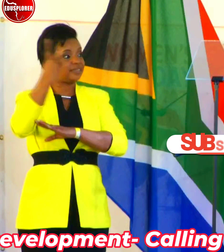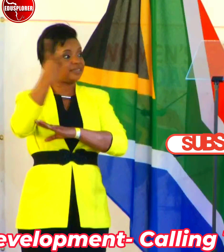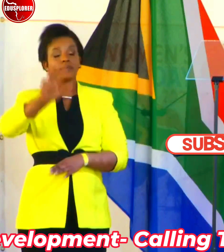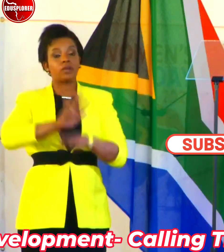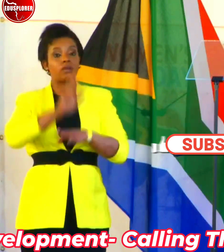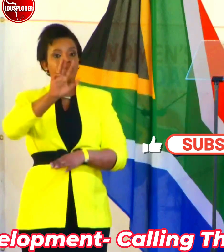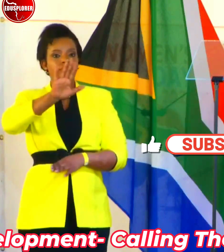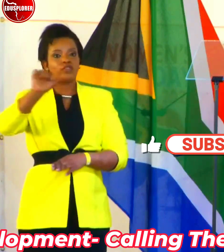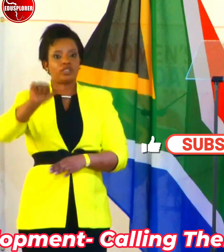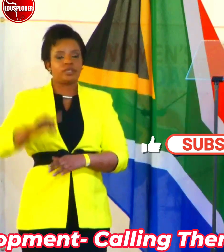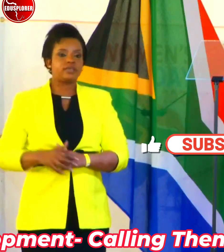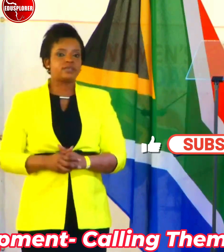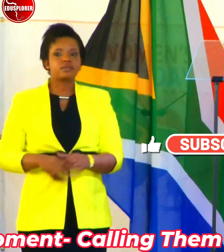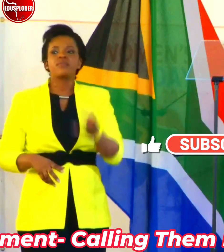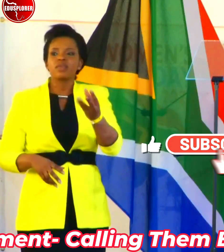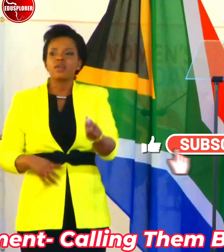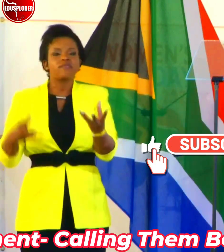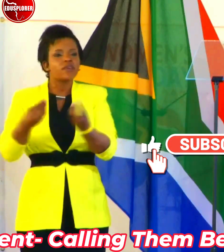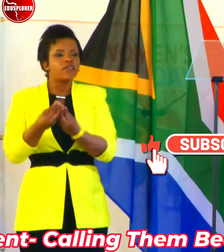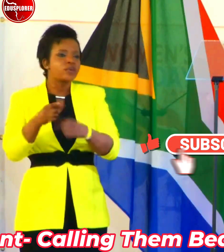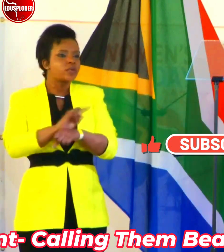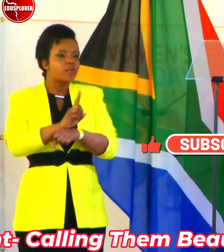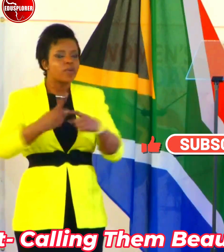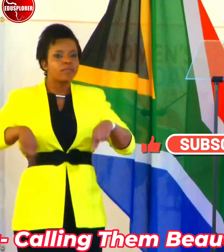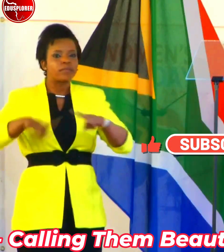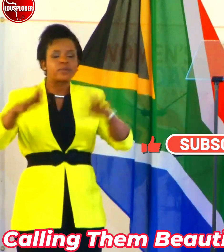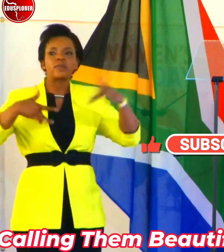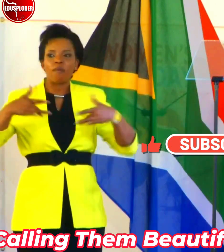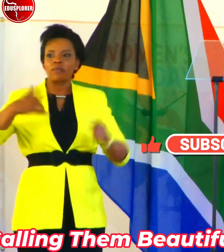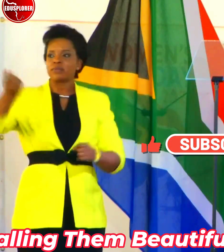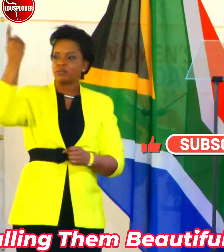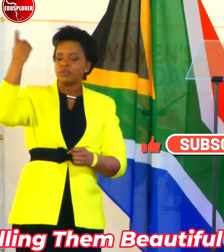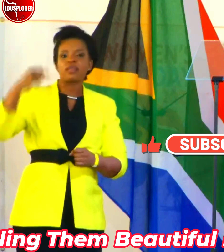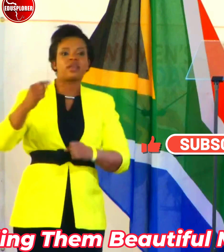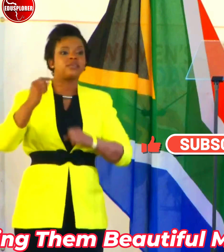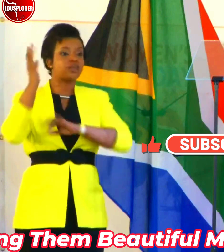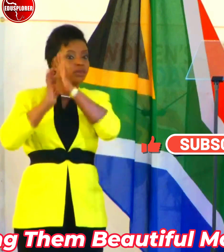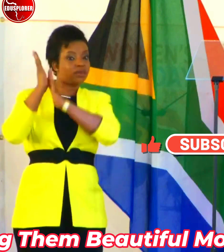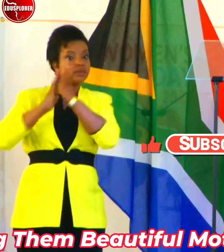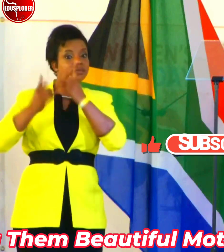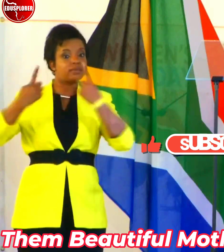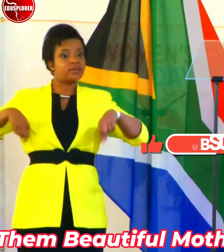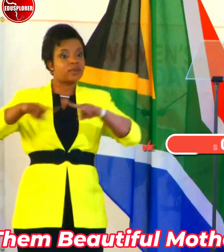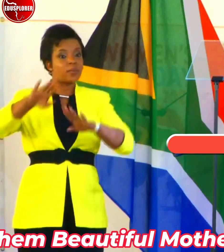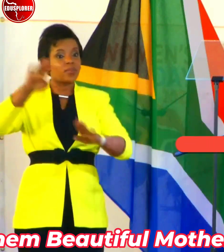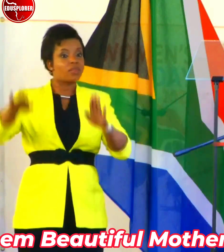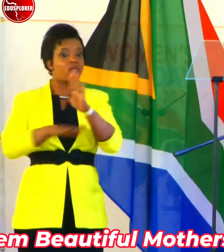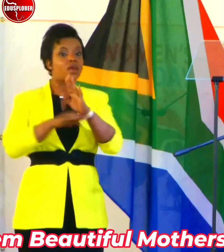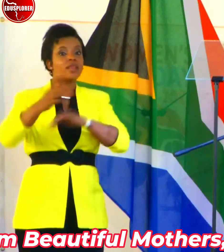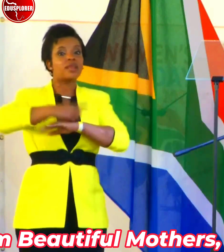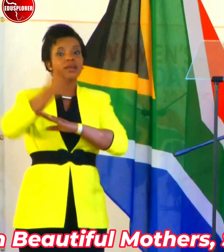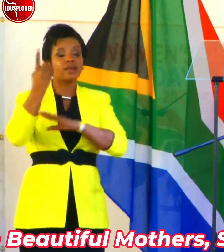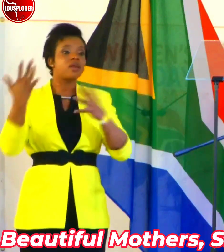There are few moments more compelling in our history than the day when tens of thousands